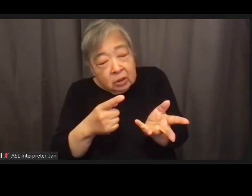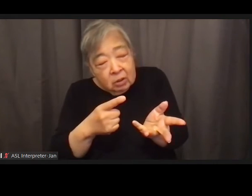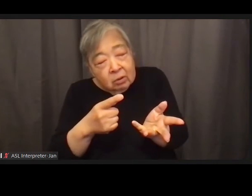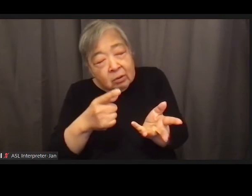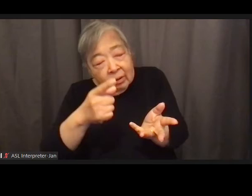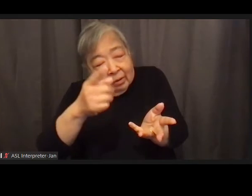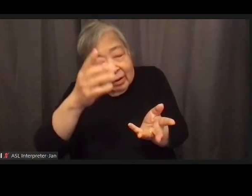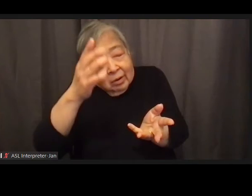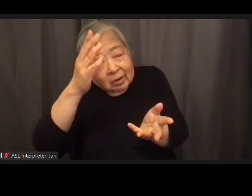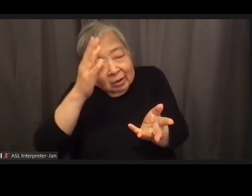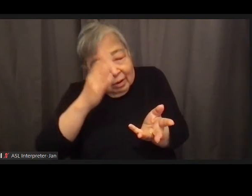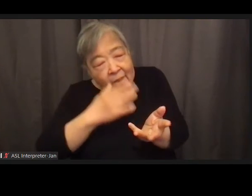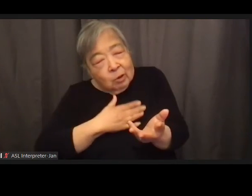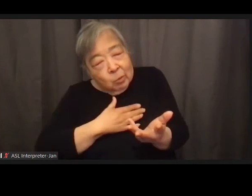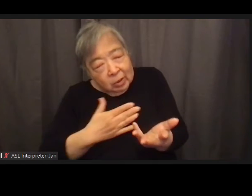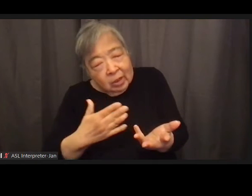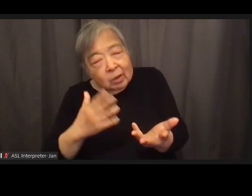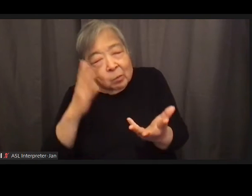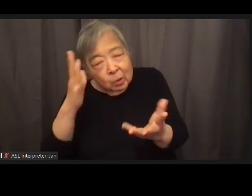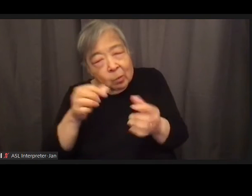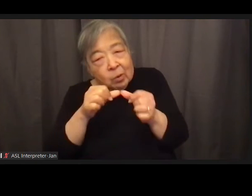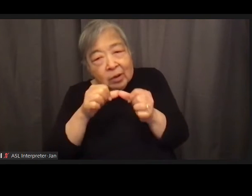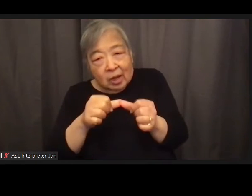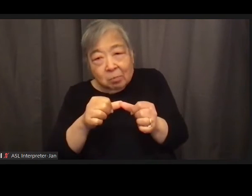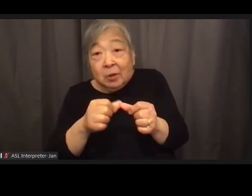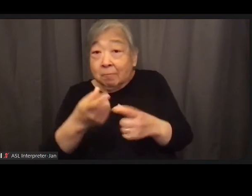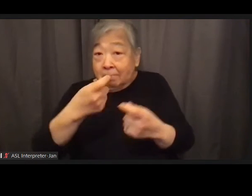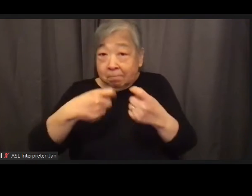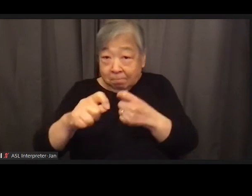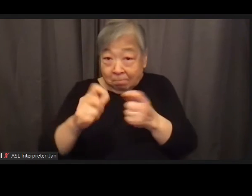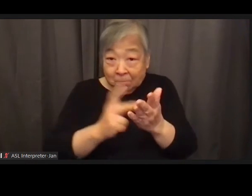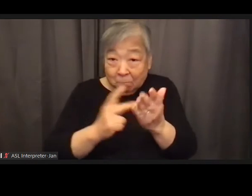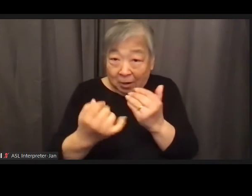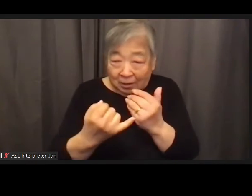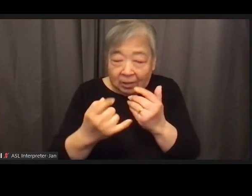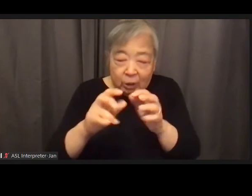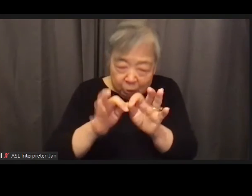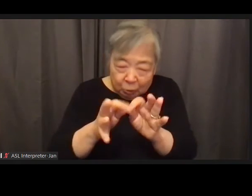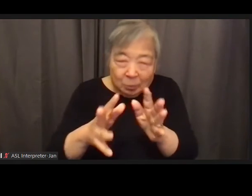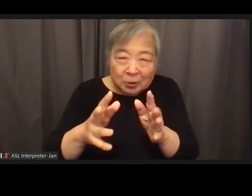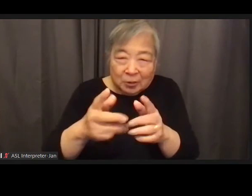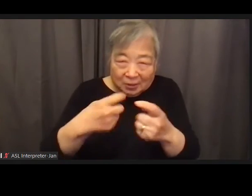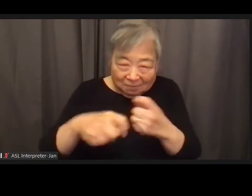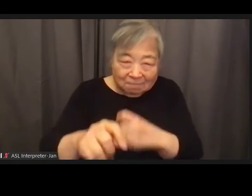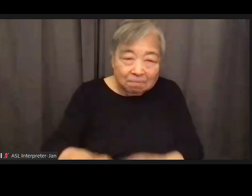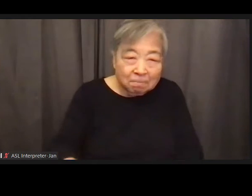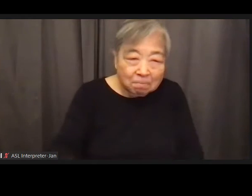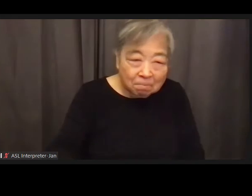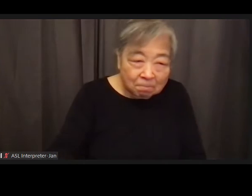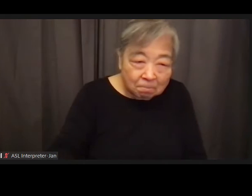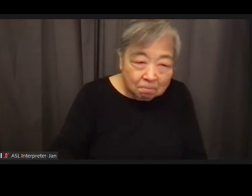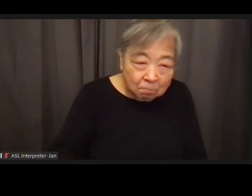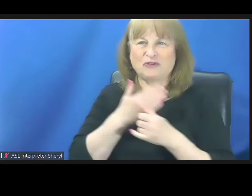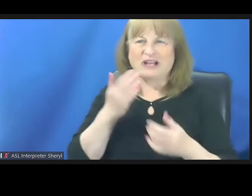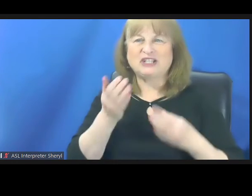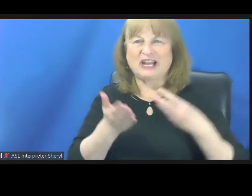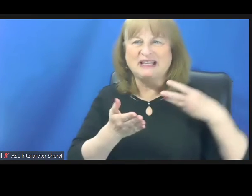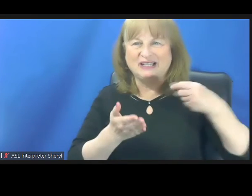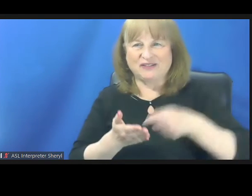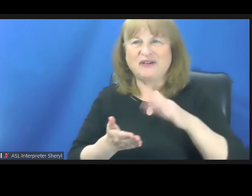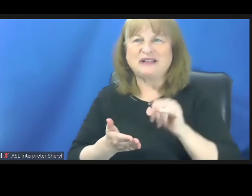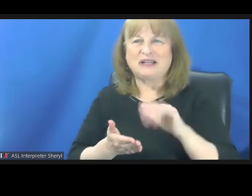doing this. That's a project that's funded by the Carnegie Corporation, New York.